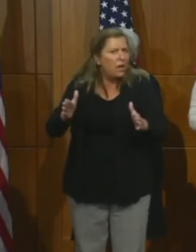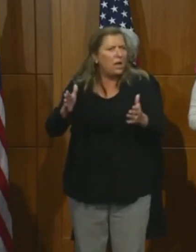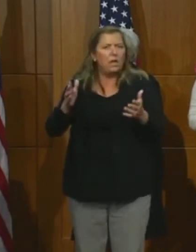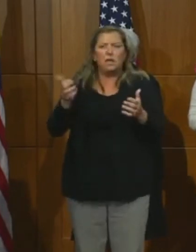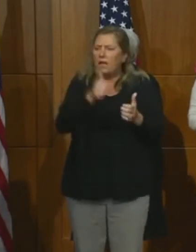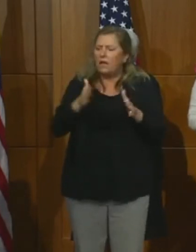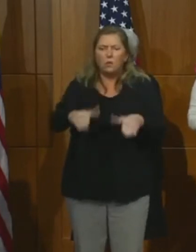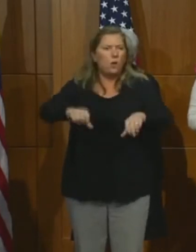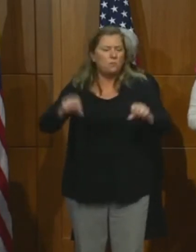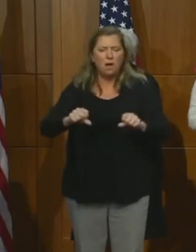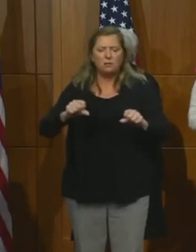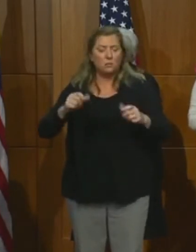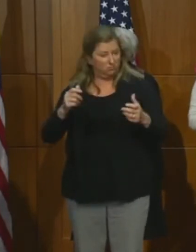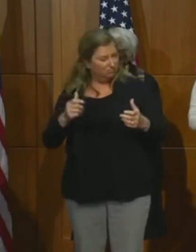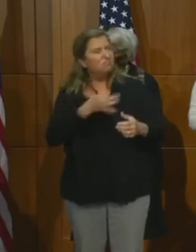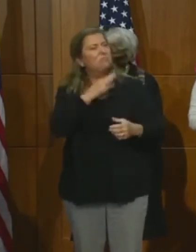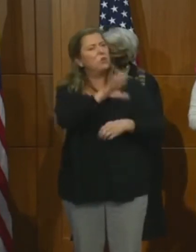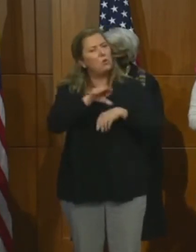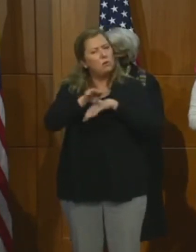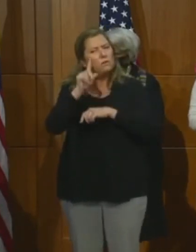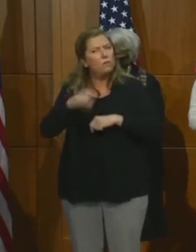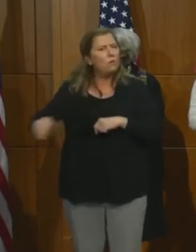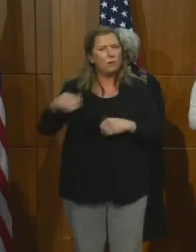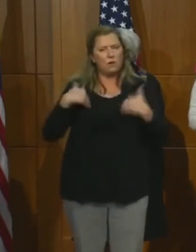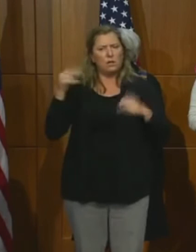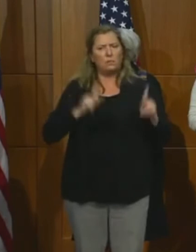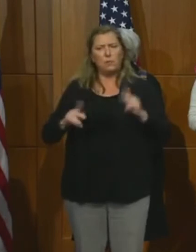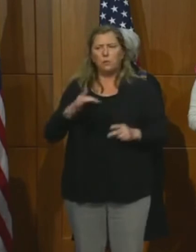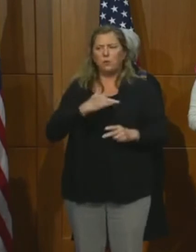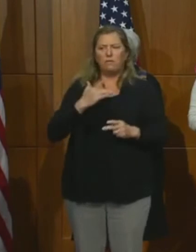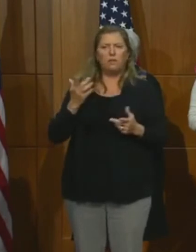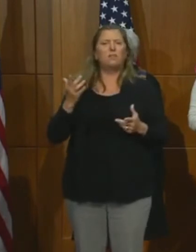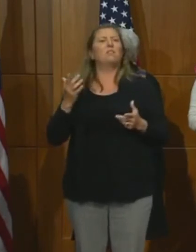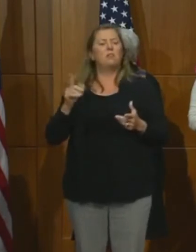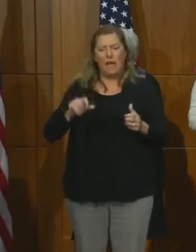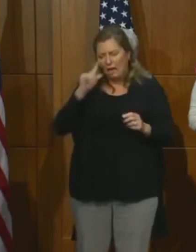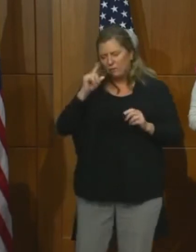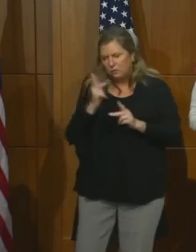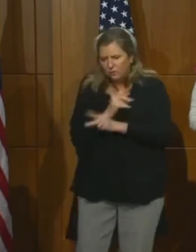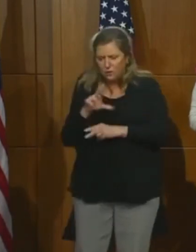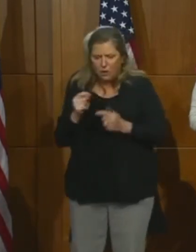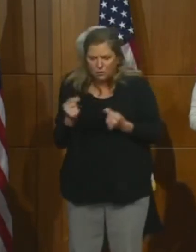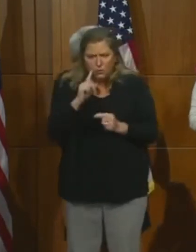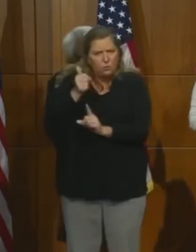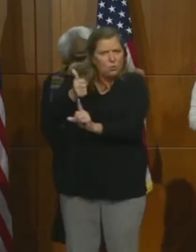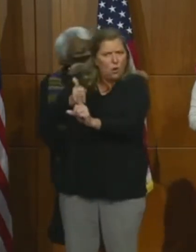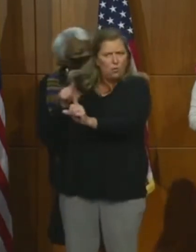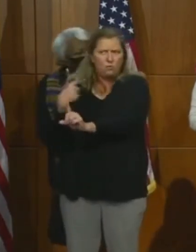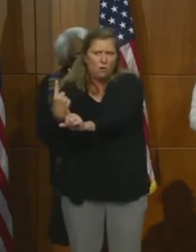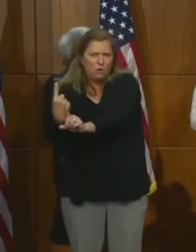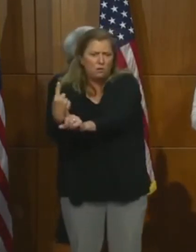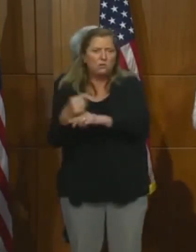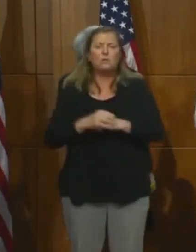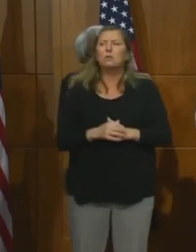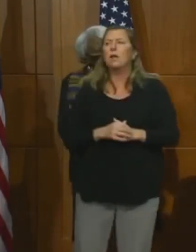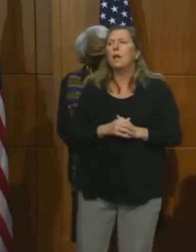means necessary. What would you say to the young people who feel as though they've got to figure this out on their own? I don't know that they have to figure it